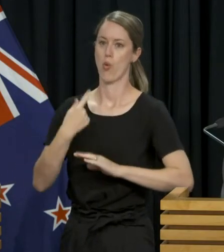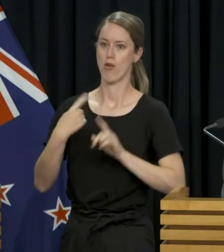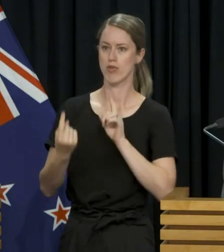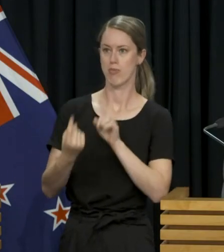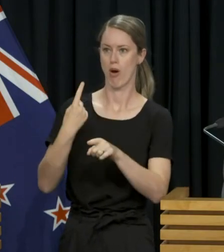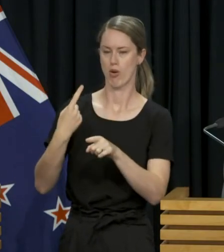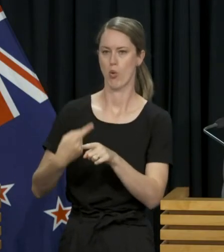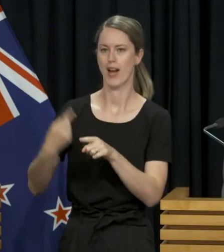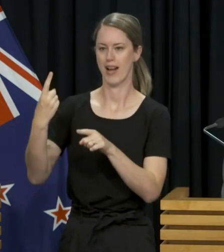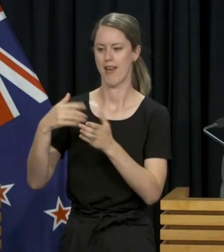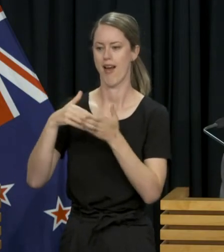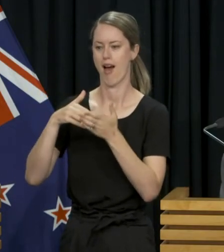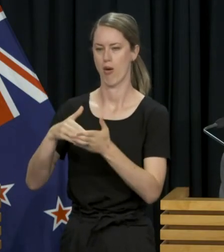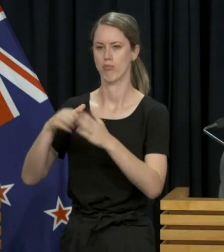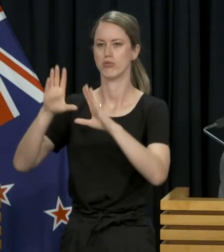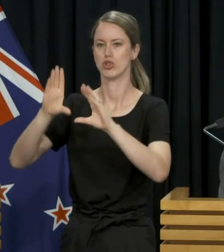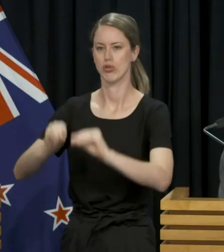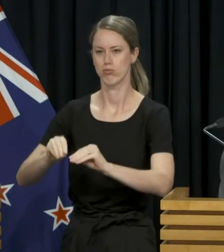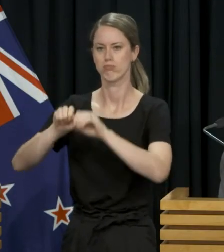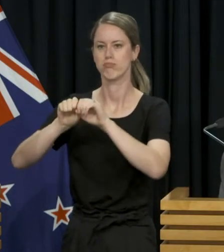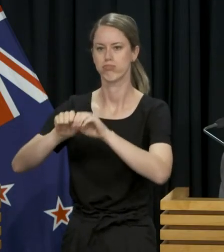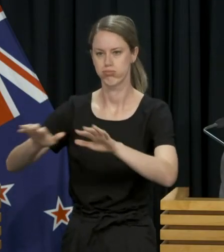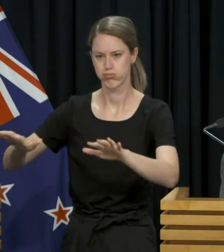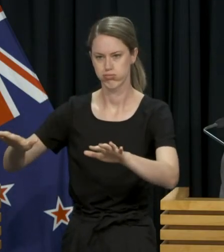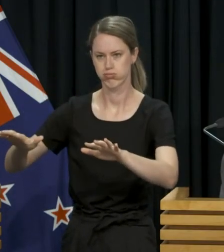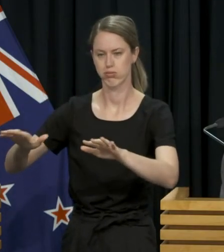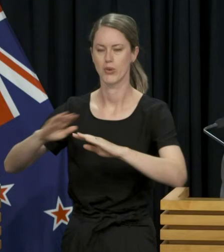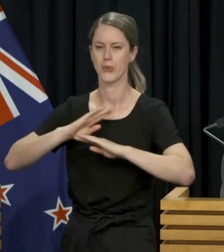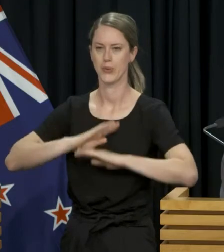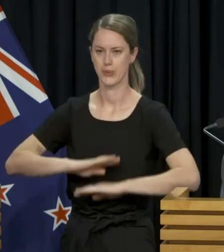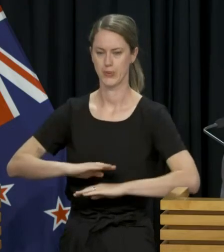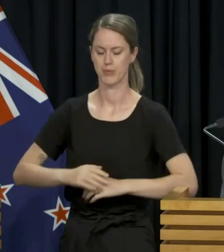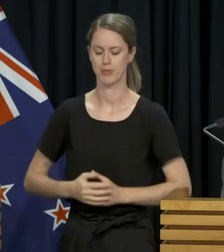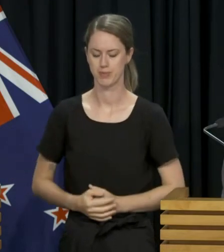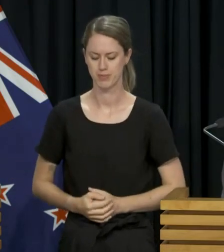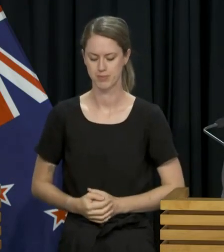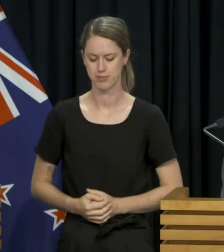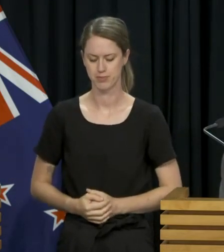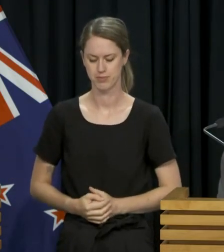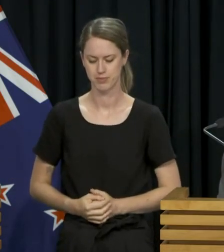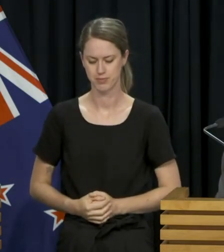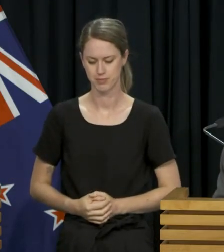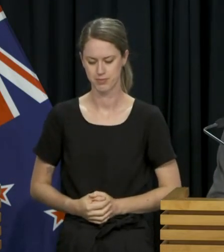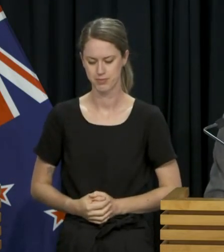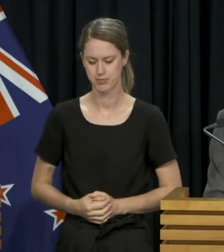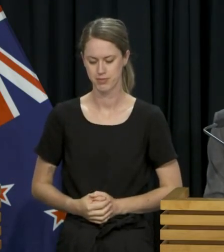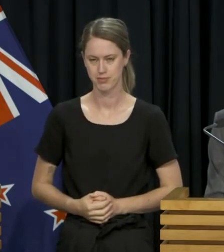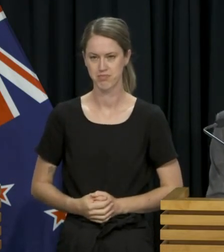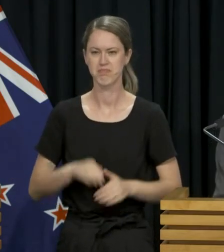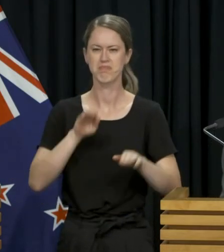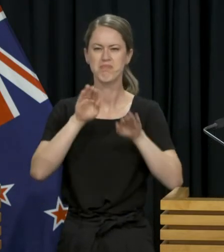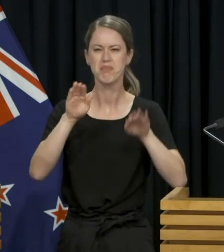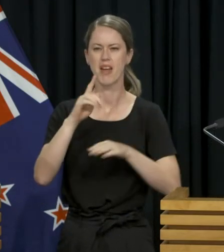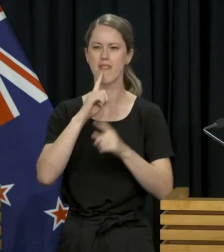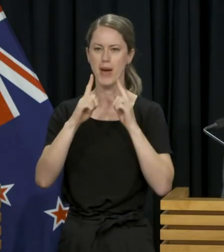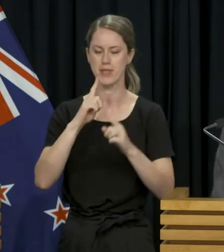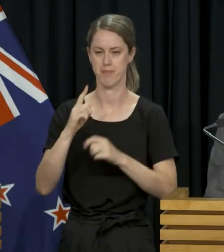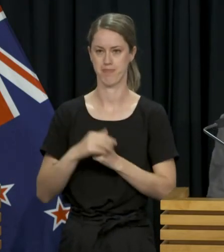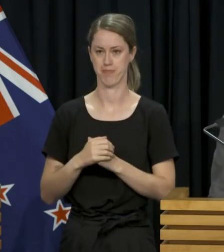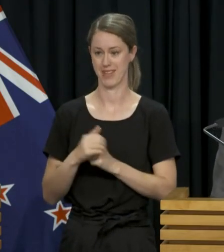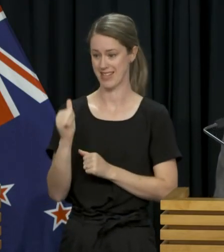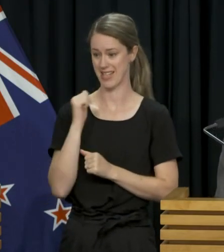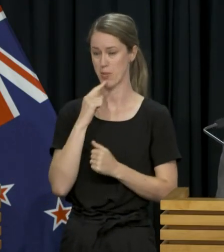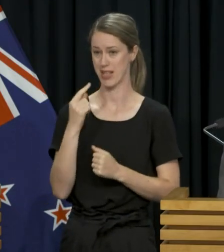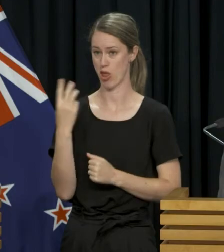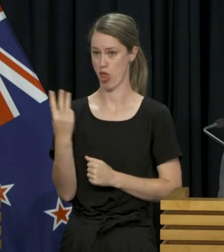to be highly effective in response to the Auckland February cases. Some key updates then. The 3 cases we